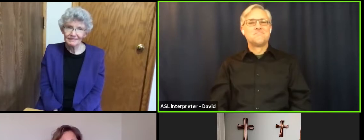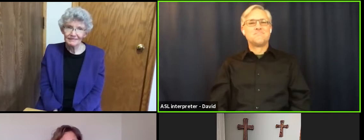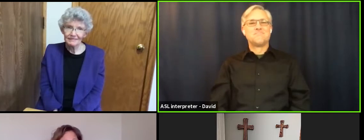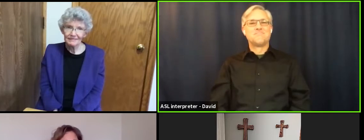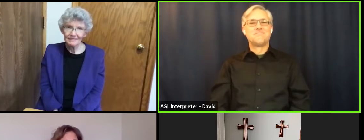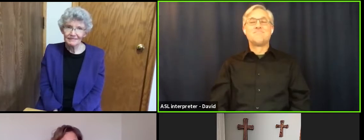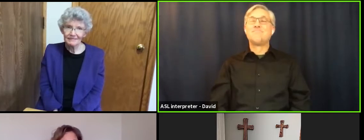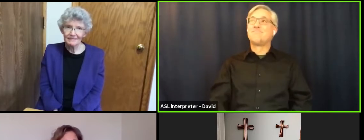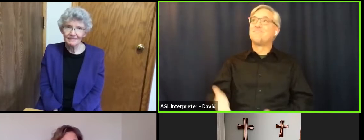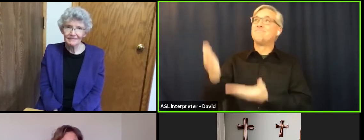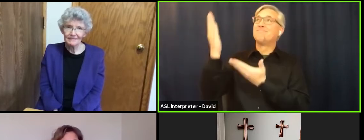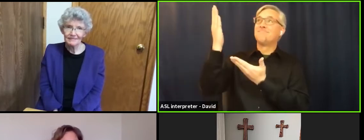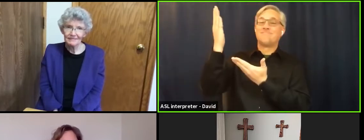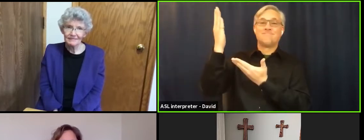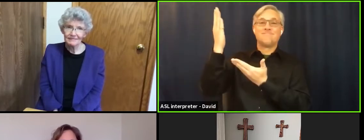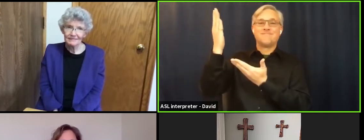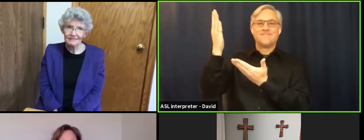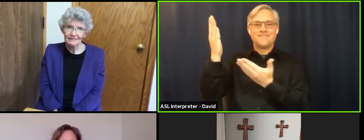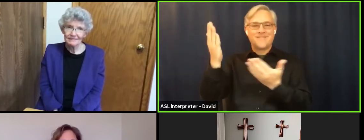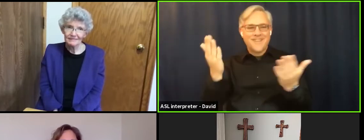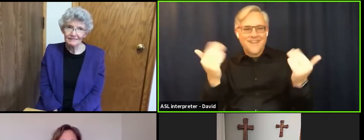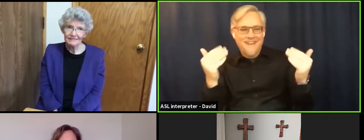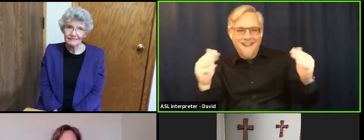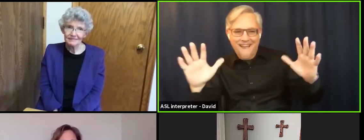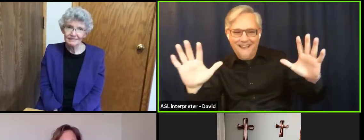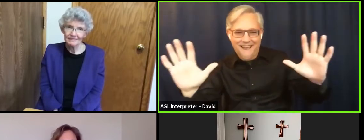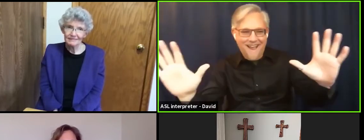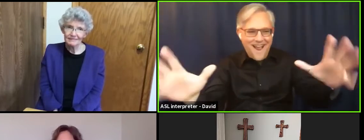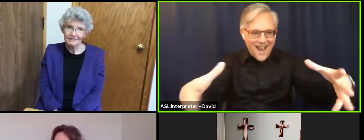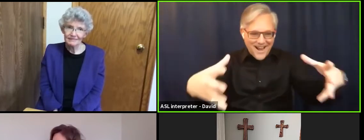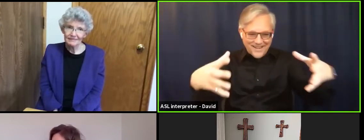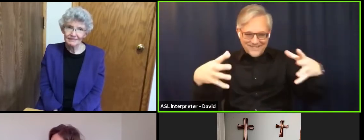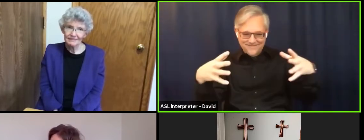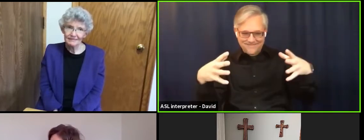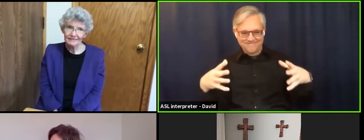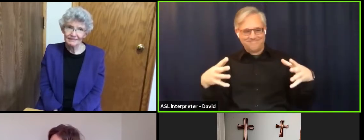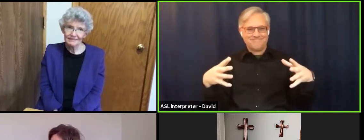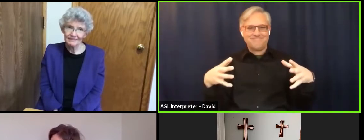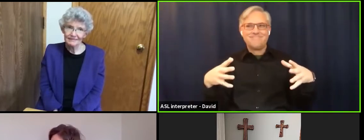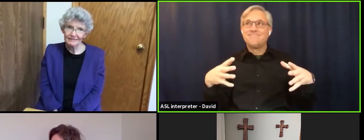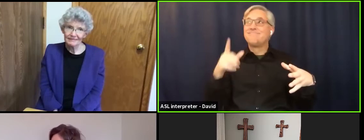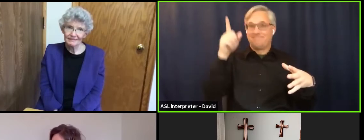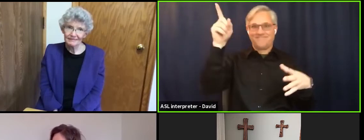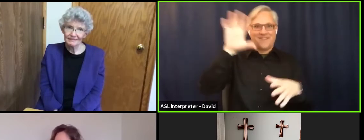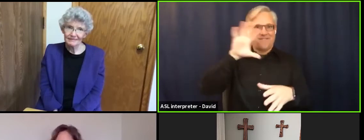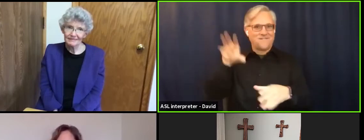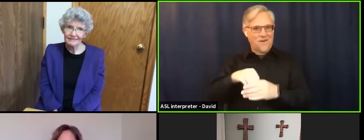God gathers us. God is involved in our being together.